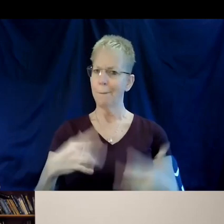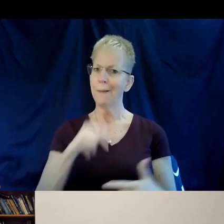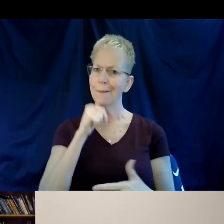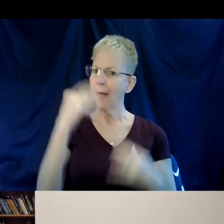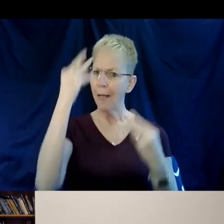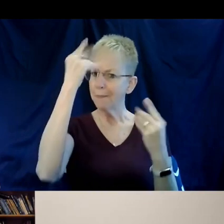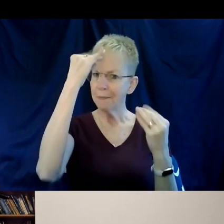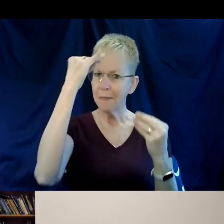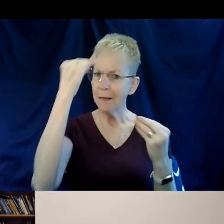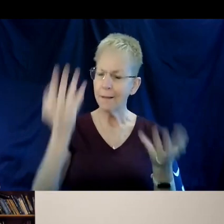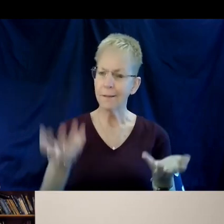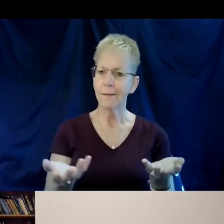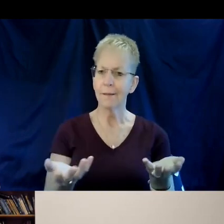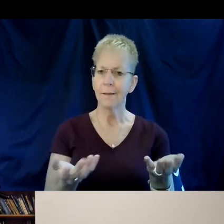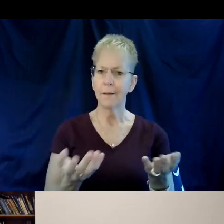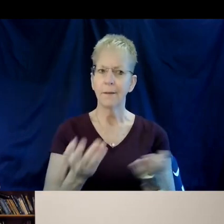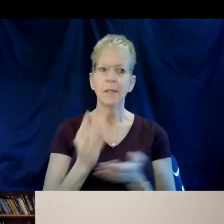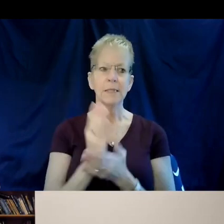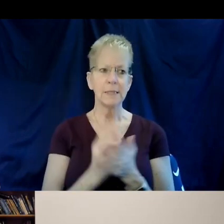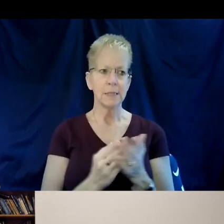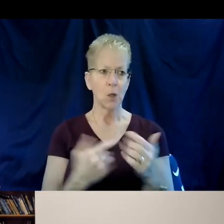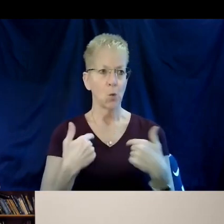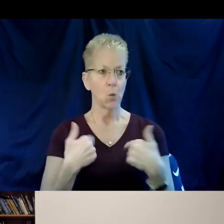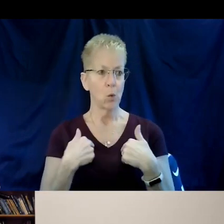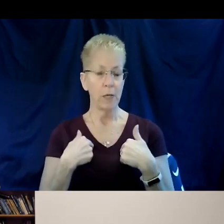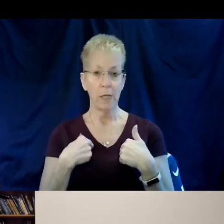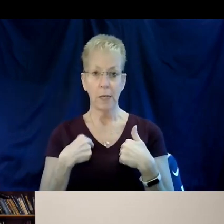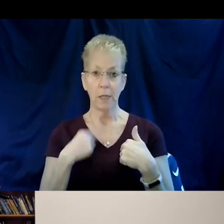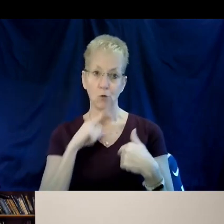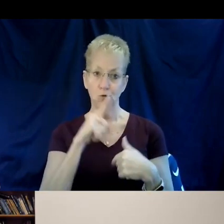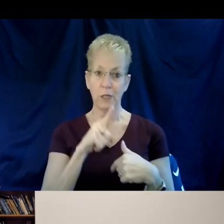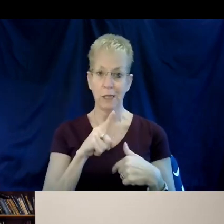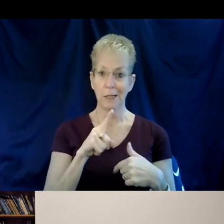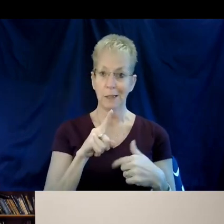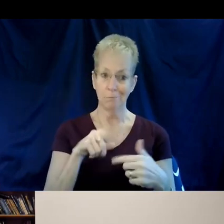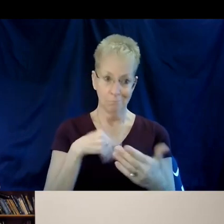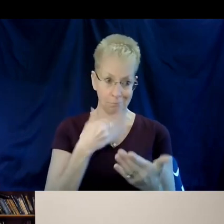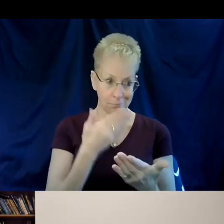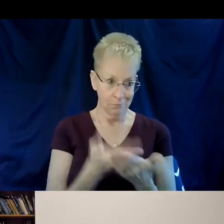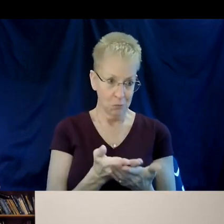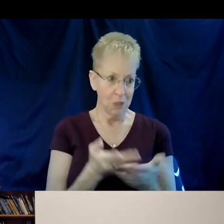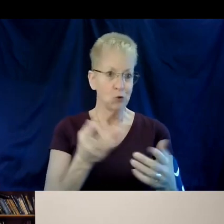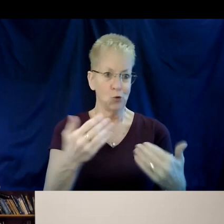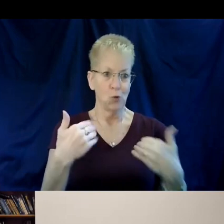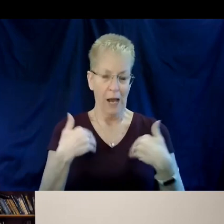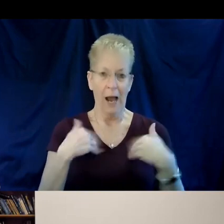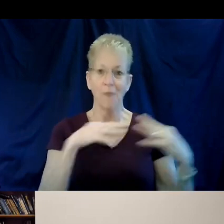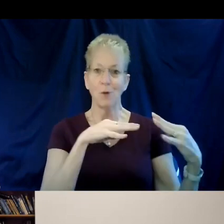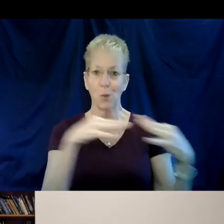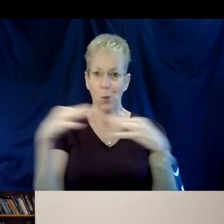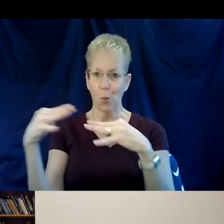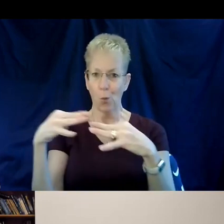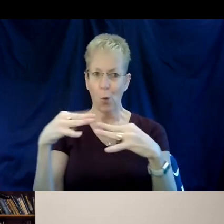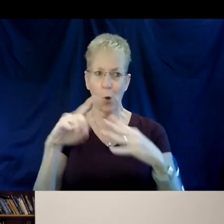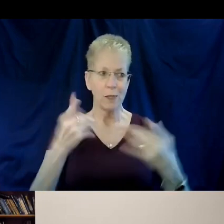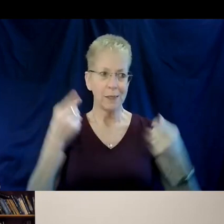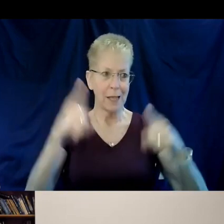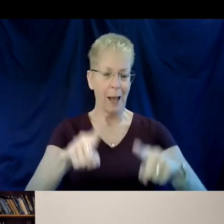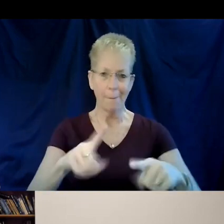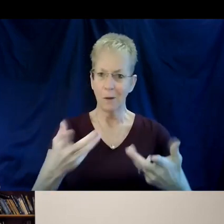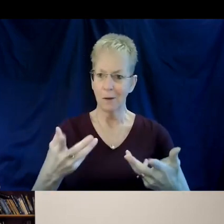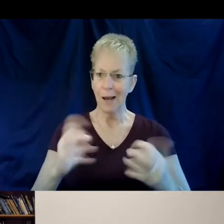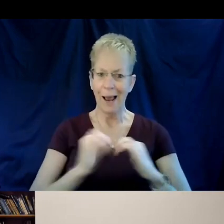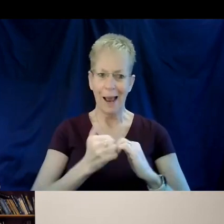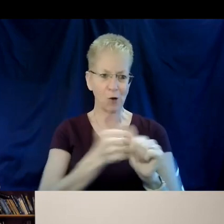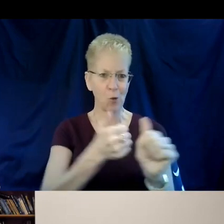and how, in some instances, how we even got to a place to have these wars in the first place. And then how do we get out